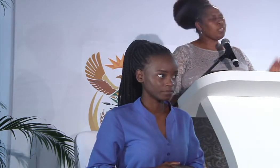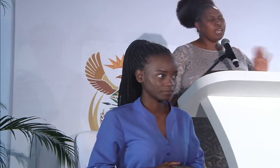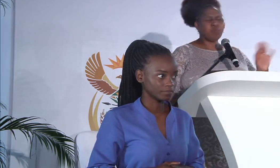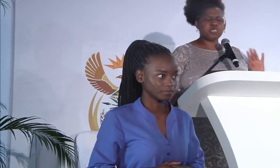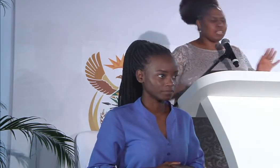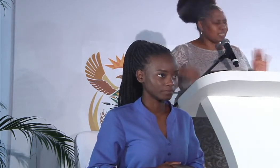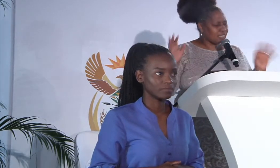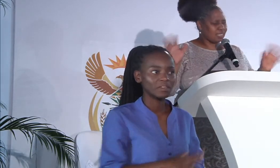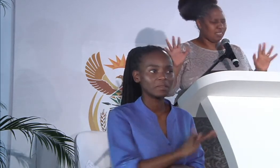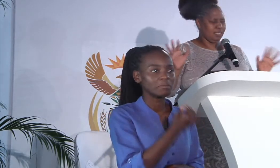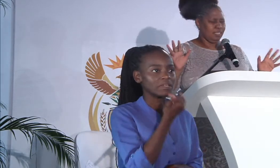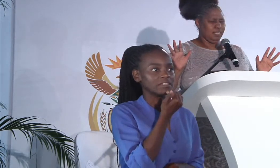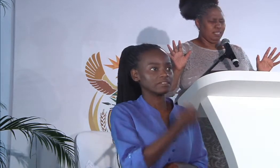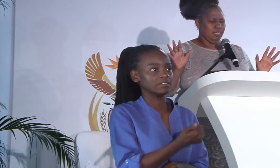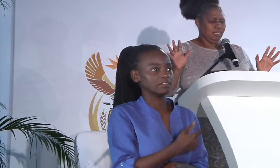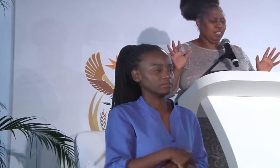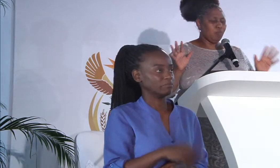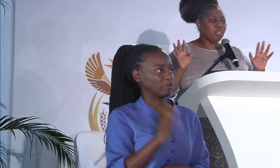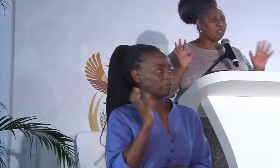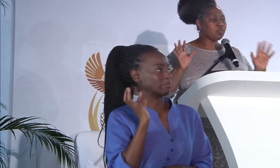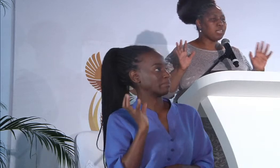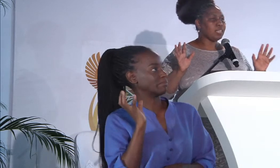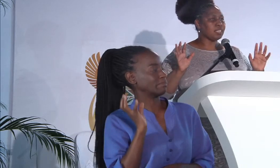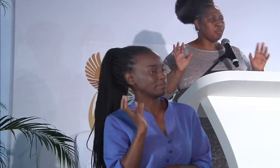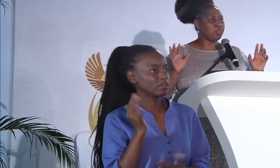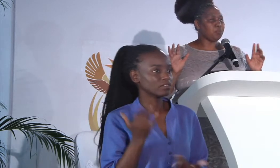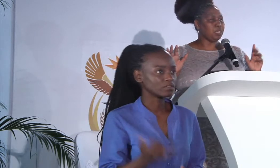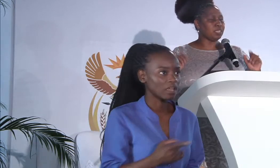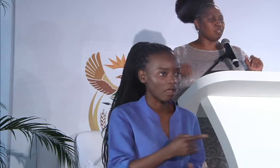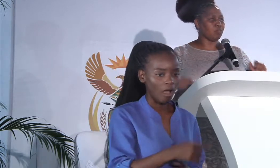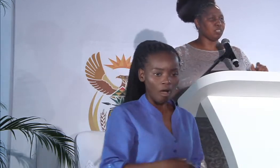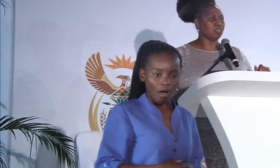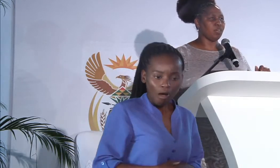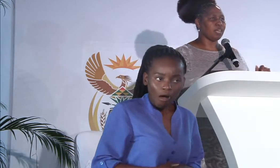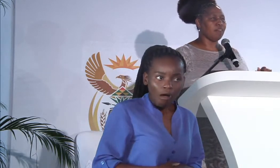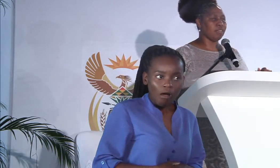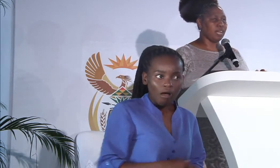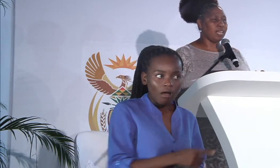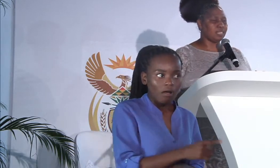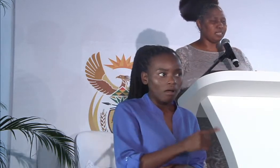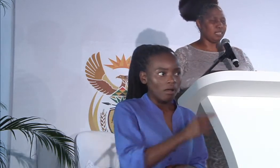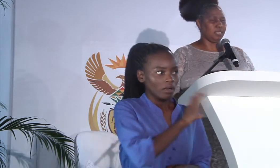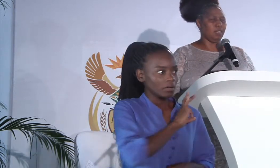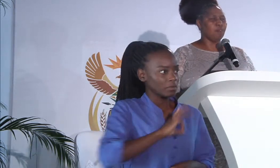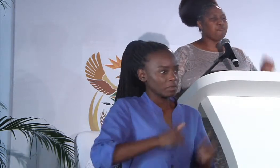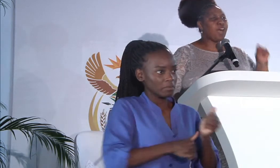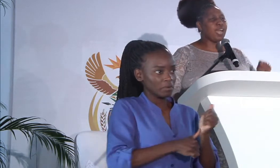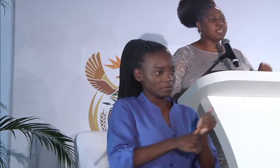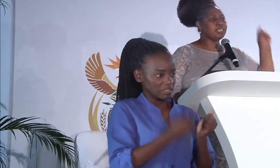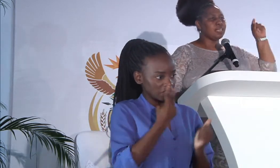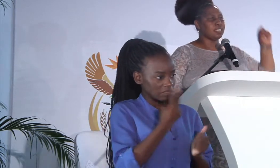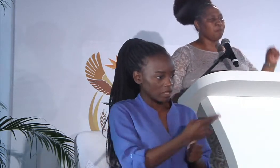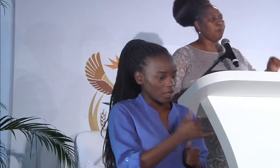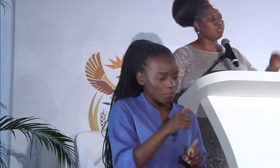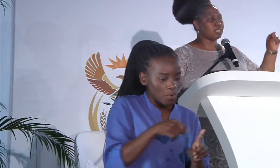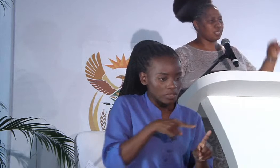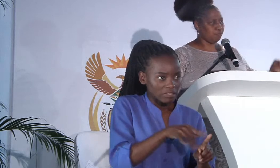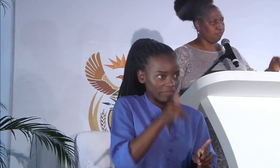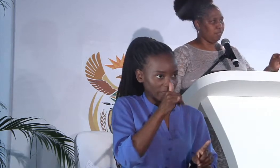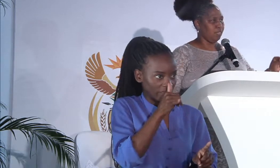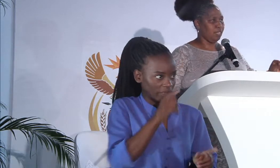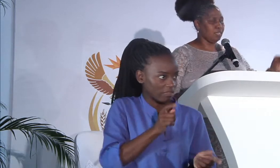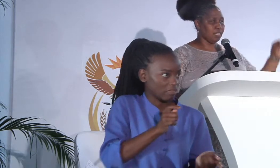don't get obsessed in whether today the deputy minister is going to see you a recovering addict. Find the